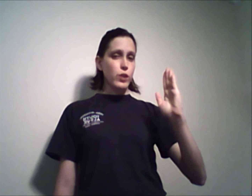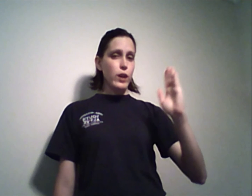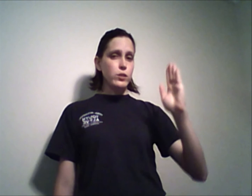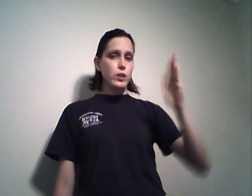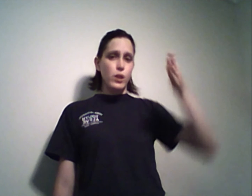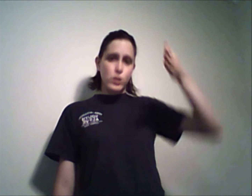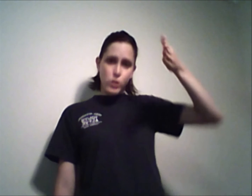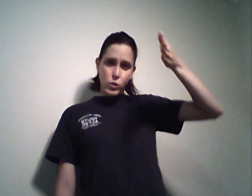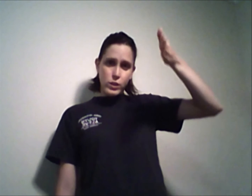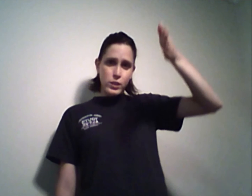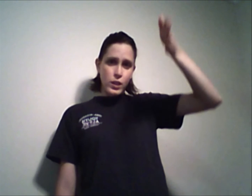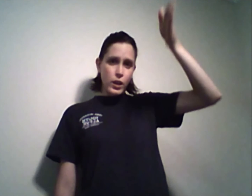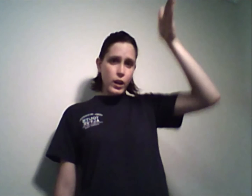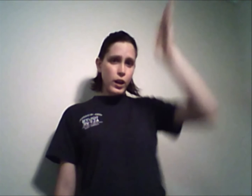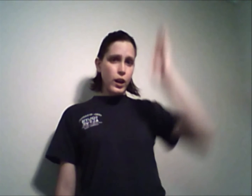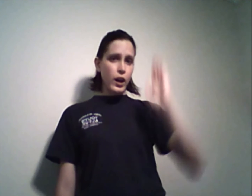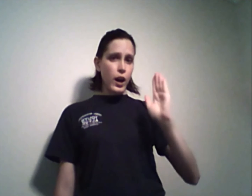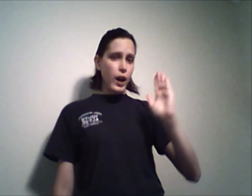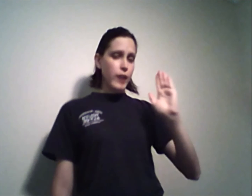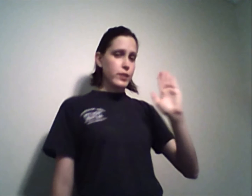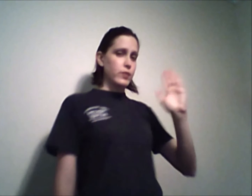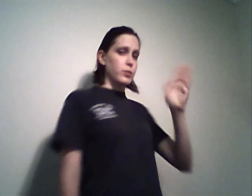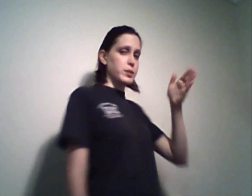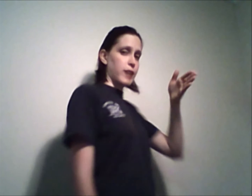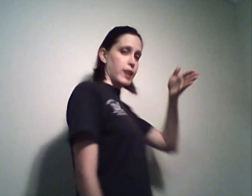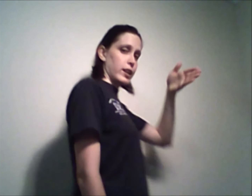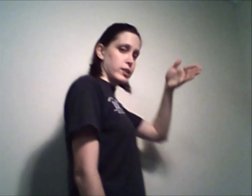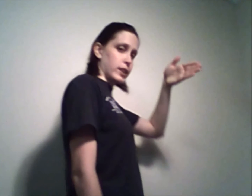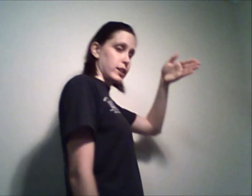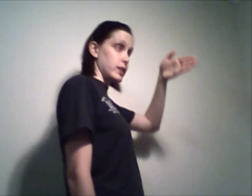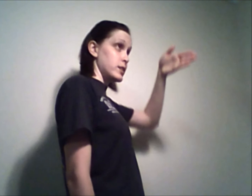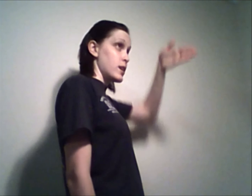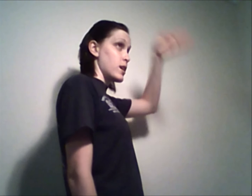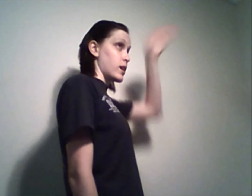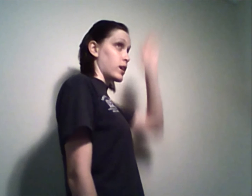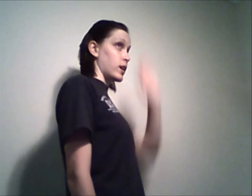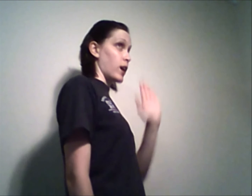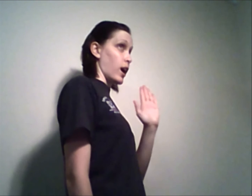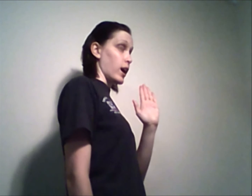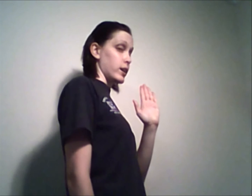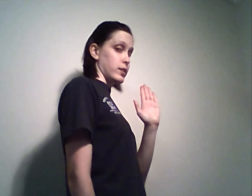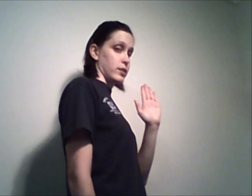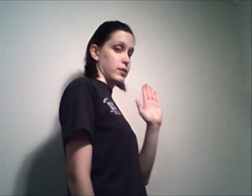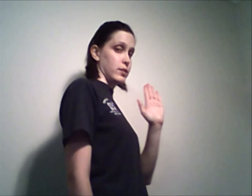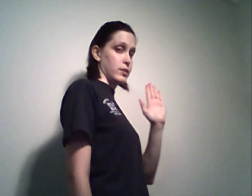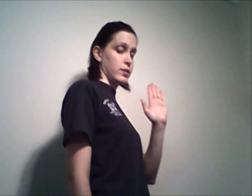ground. So it's God. From the side, that looks like this. God.